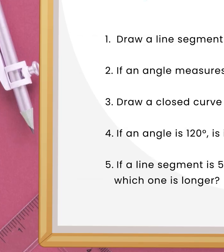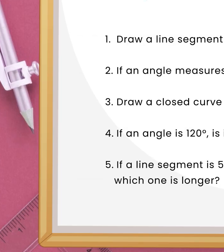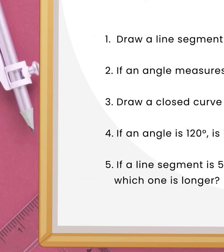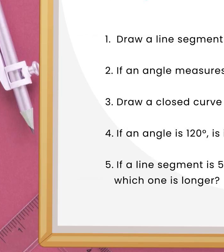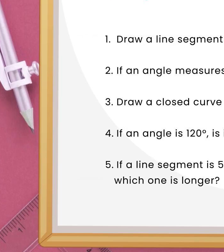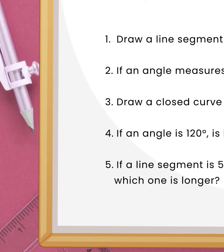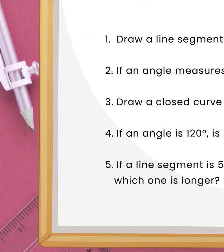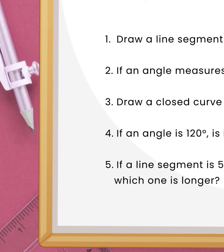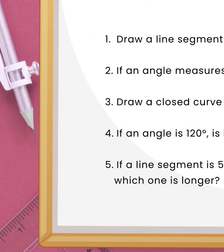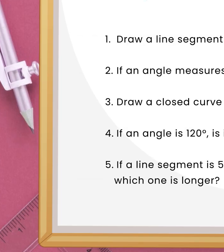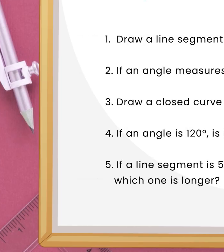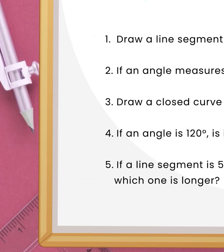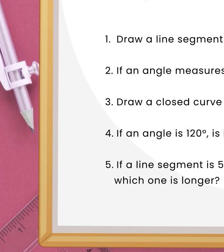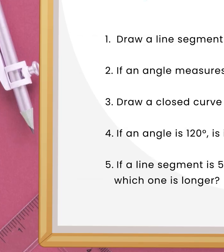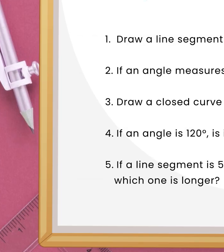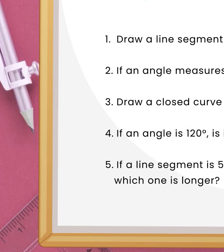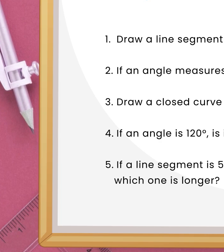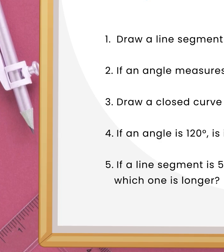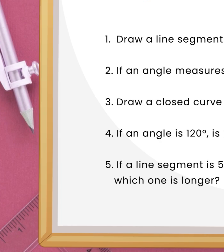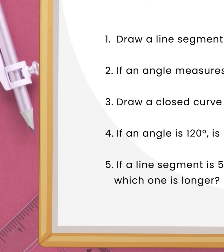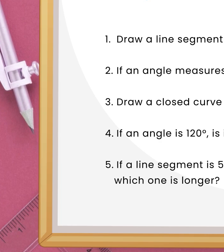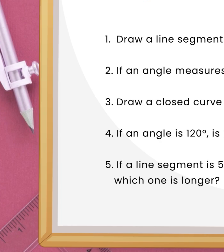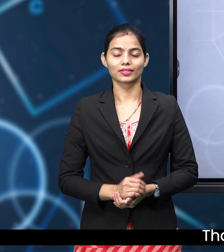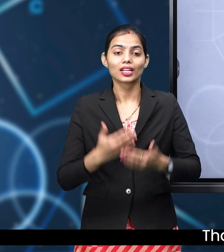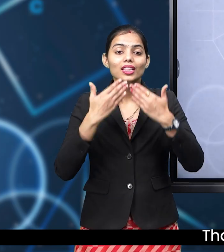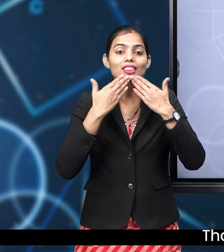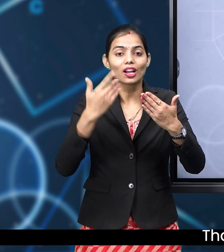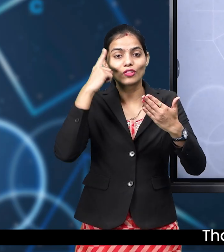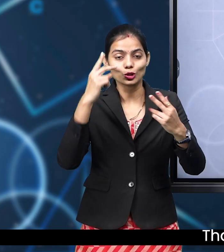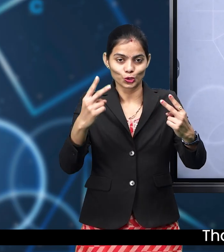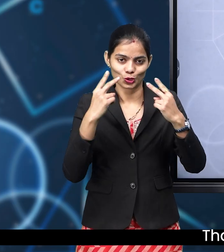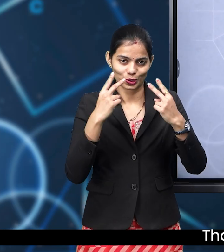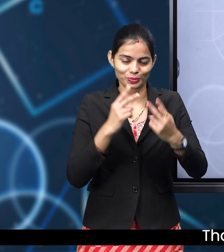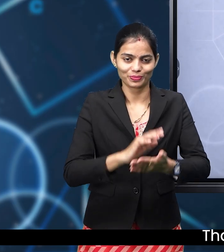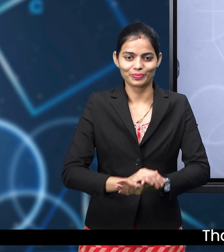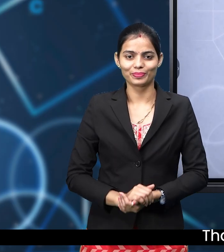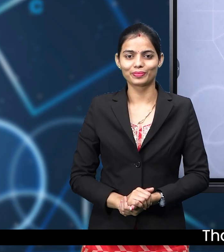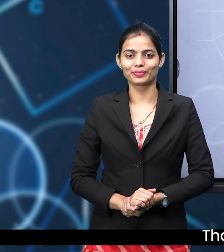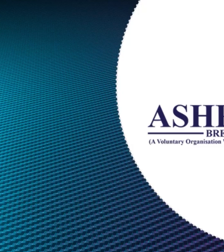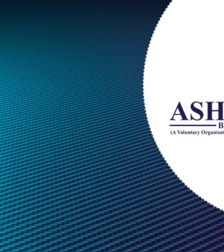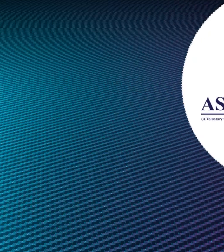Thanks for watching.